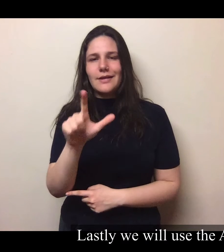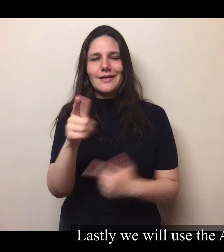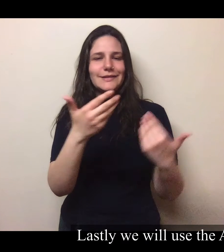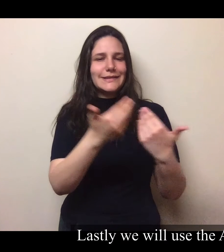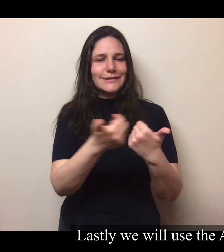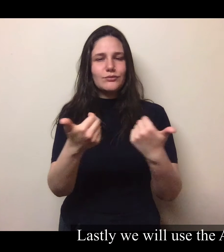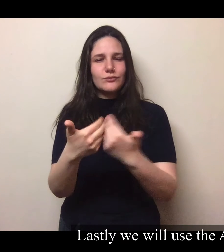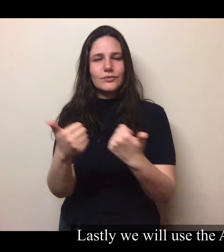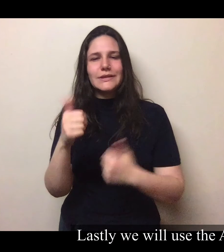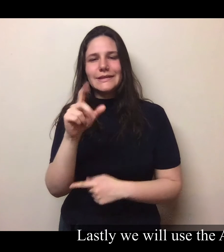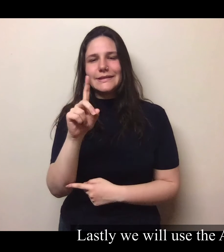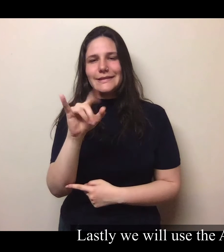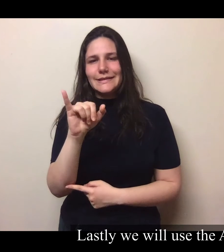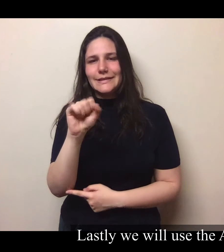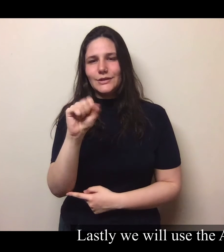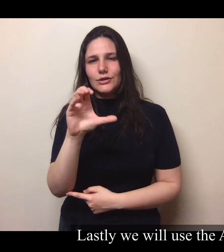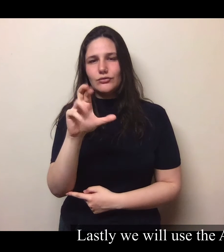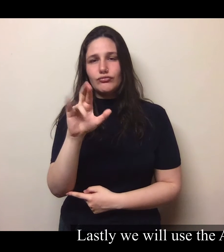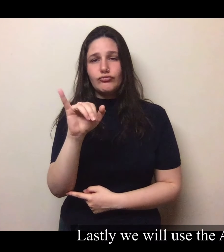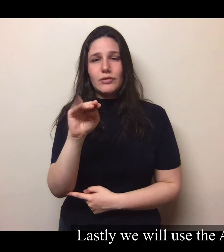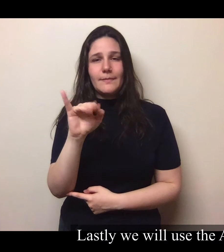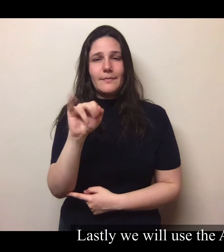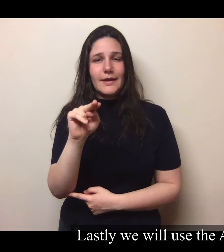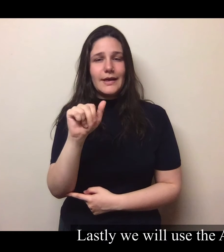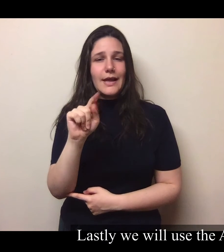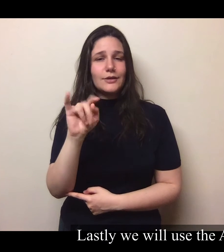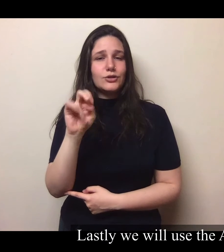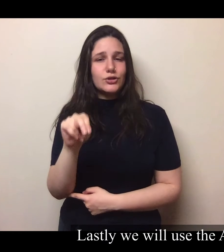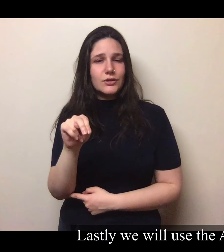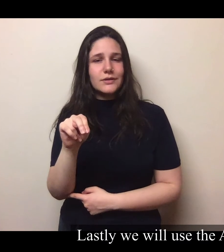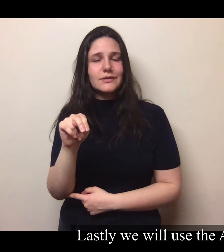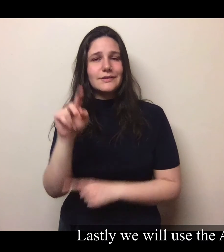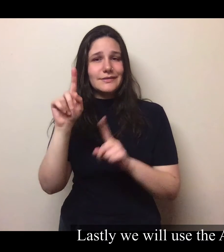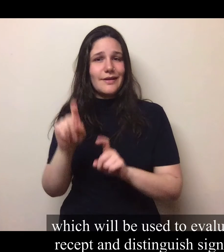Lastly, we will use the ASL discrimination test,